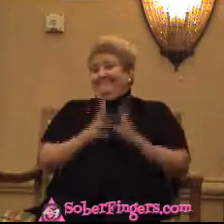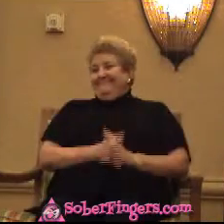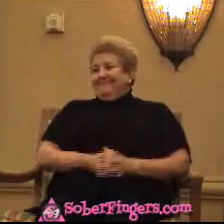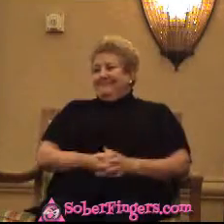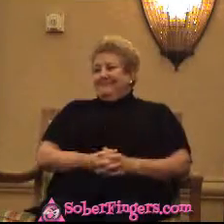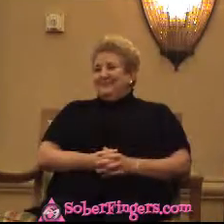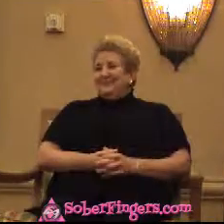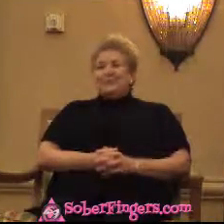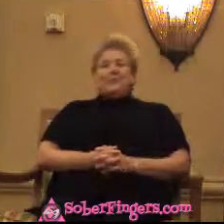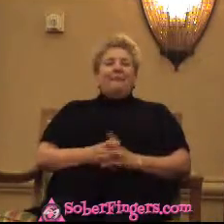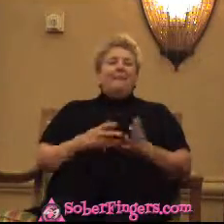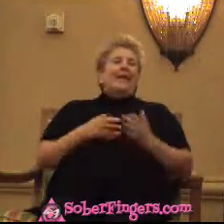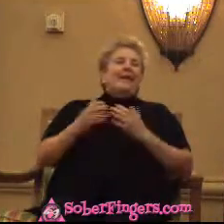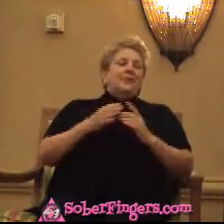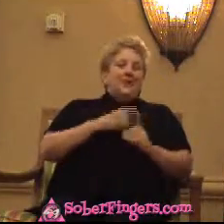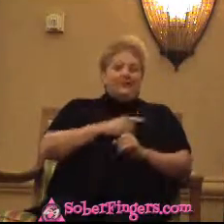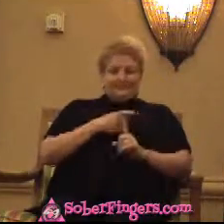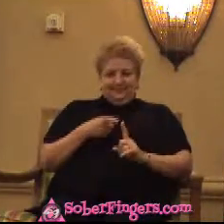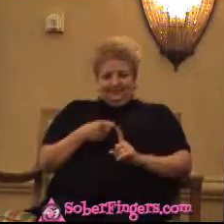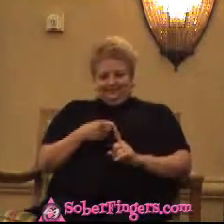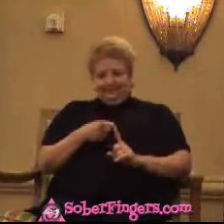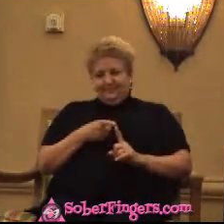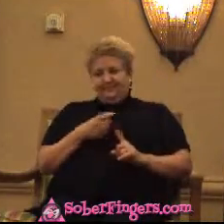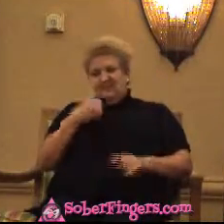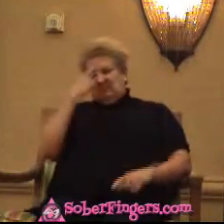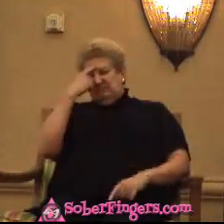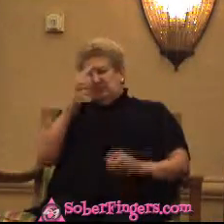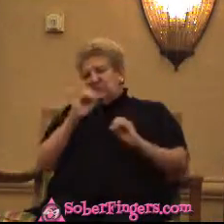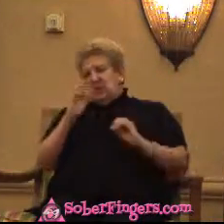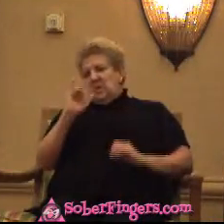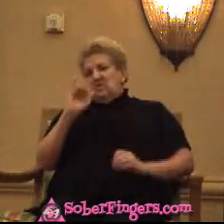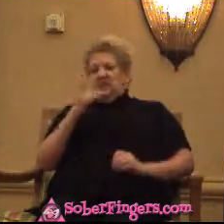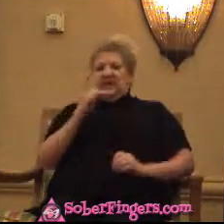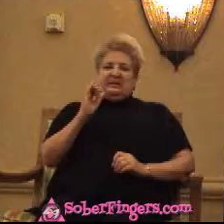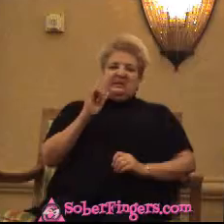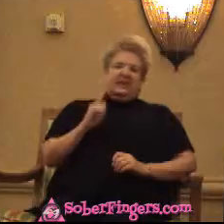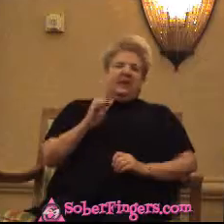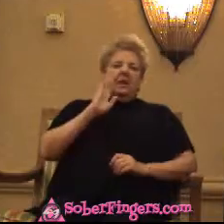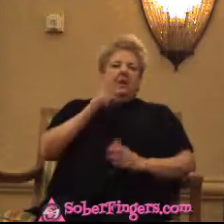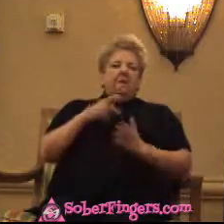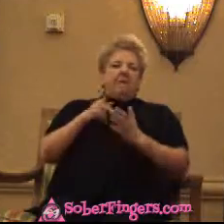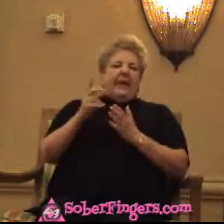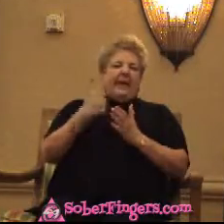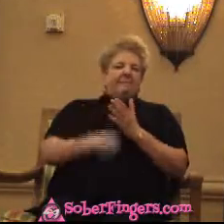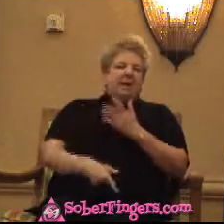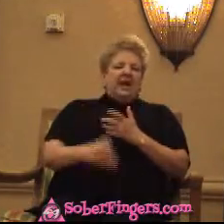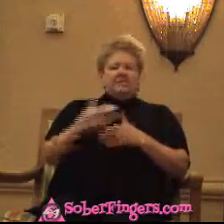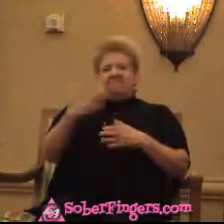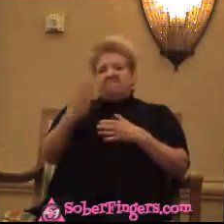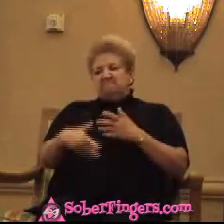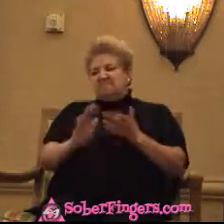Anyway, so I figured, you know what, I'm due, no big deal. Pay the fine, that'll be the end of it. Anyway, so